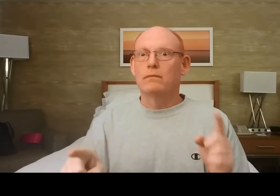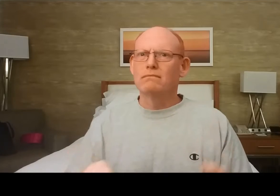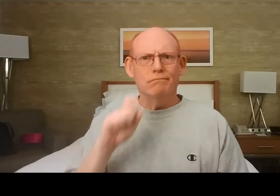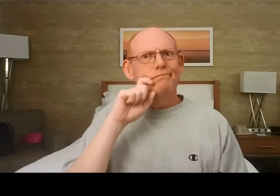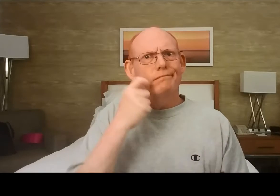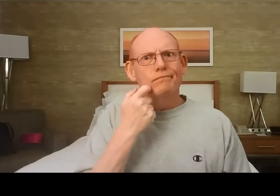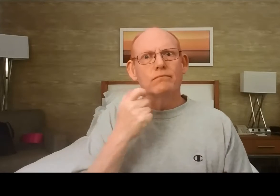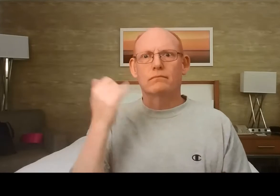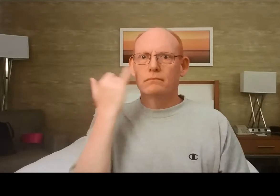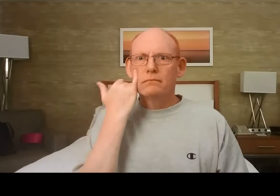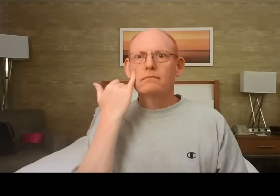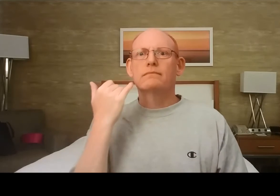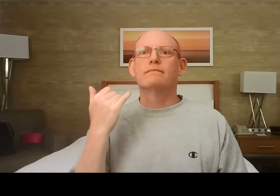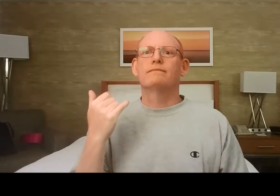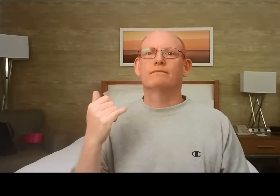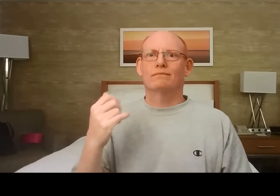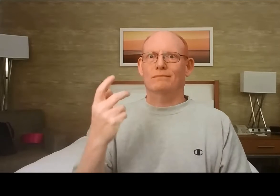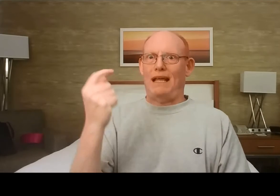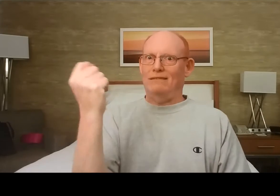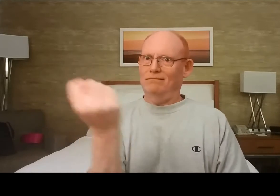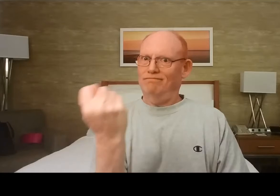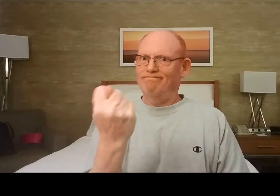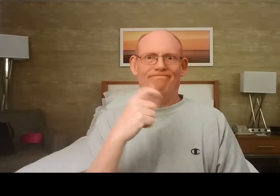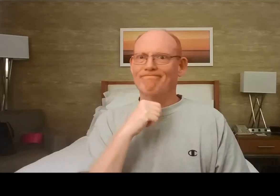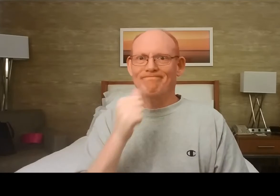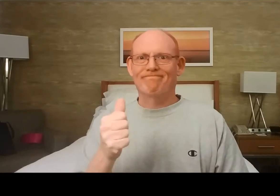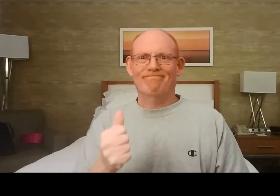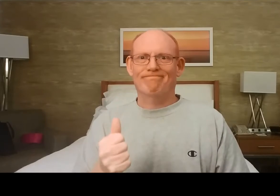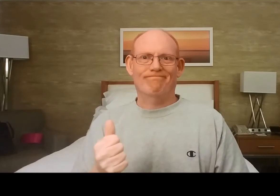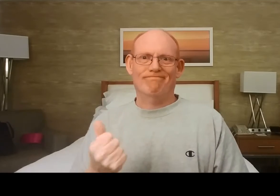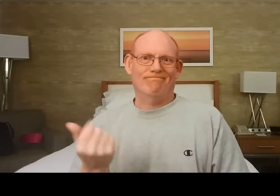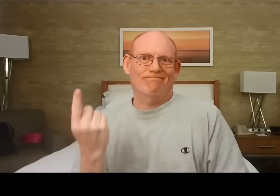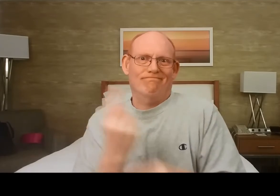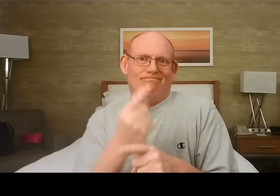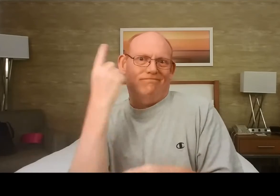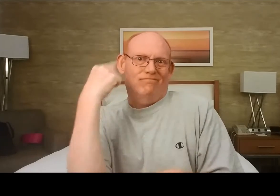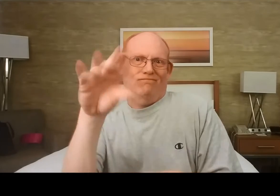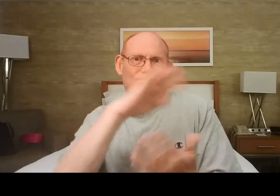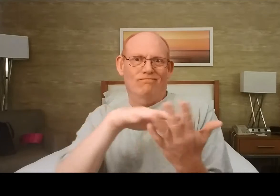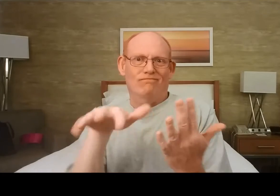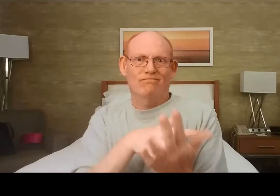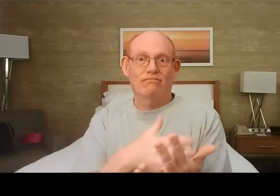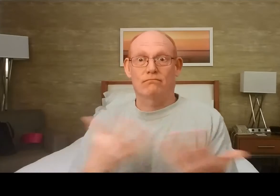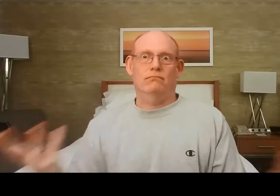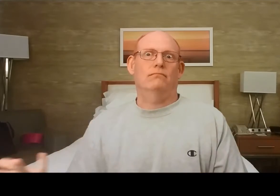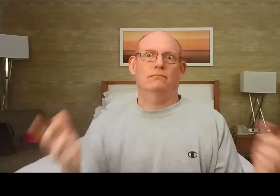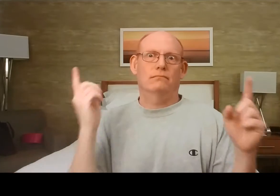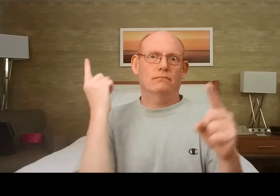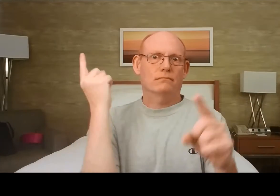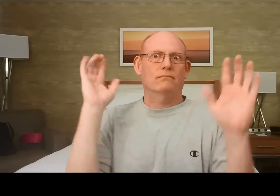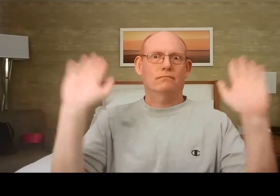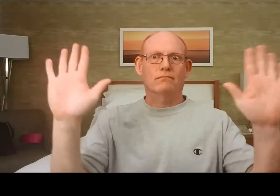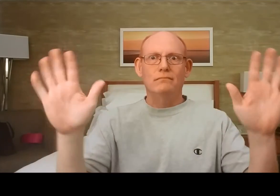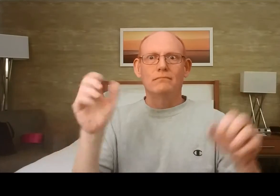because, it doesn't fit into your schedule, then you can go vote on one of those other days.